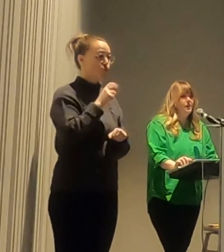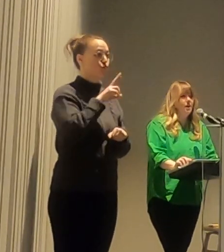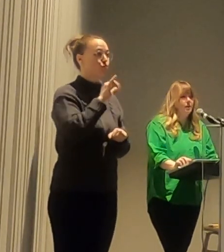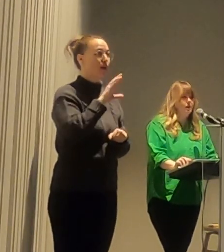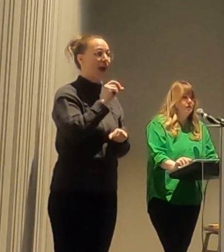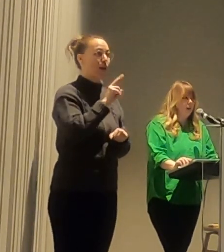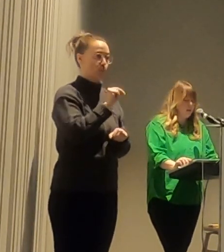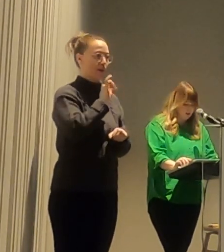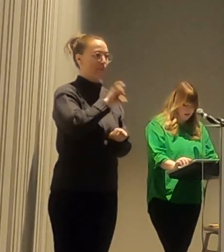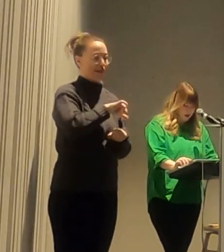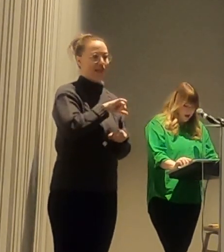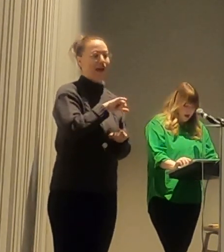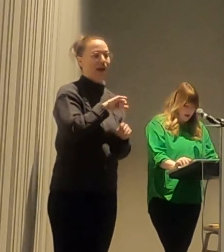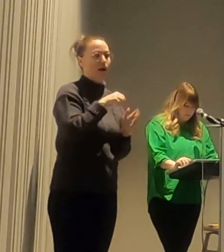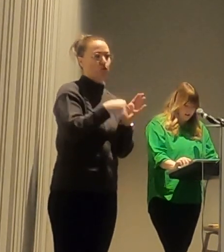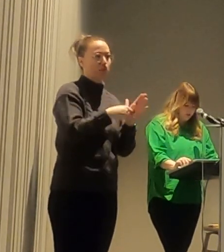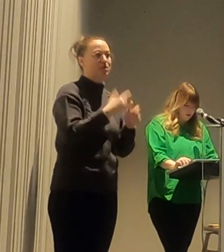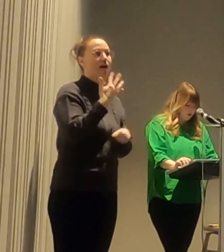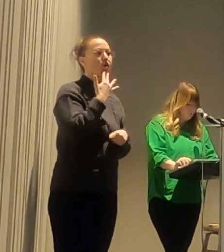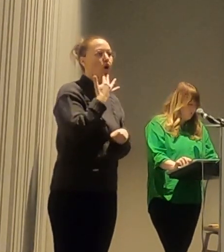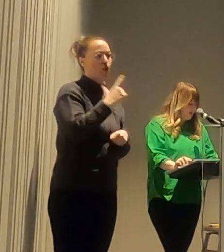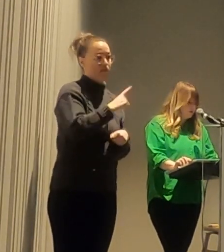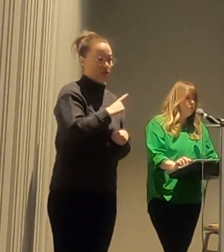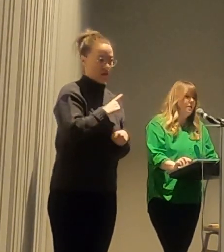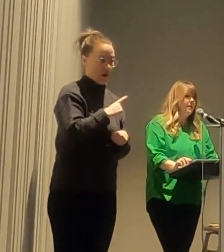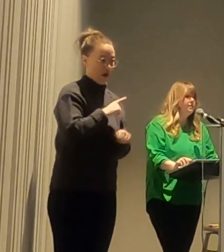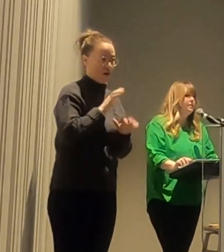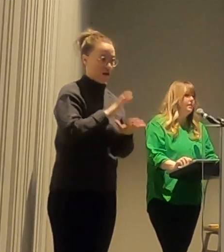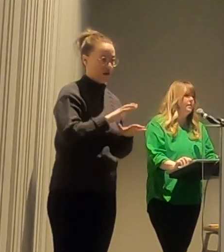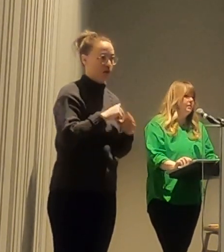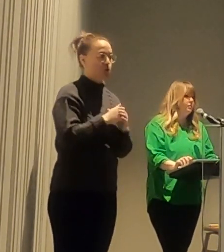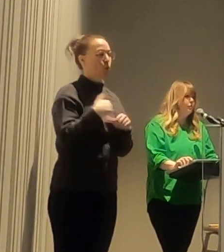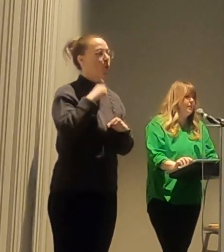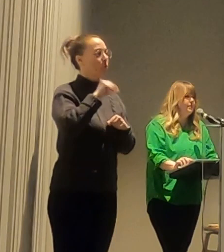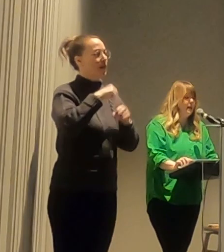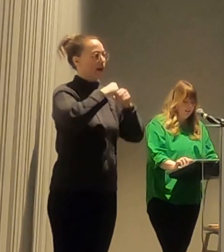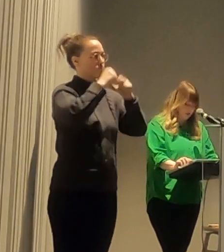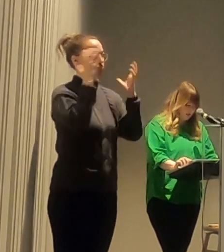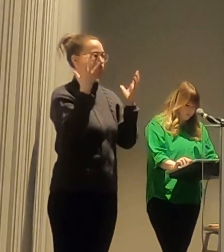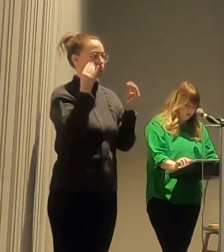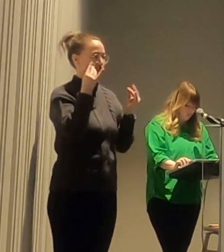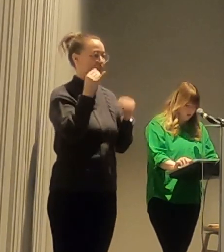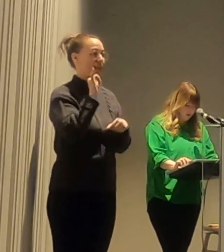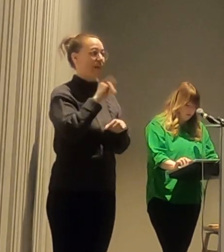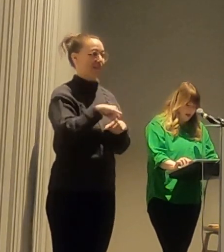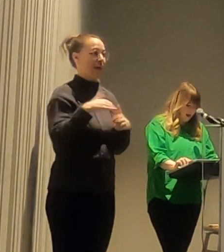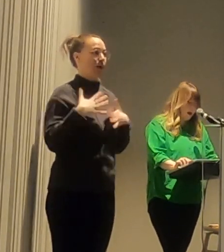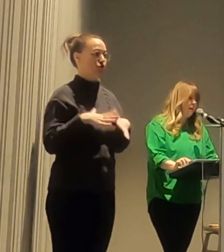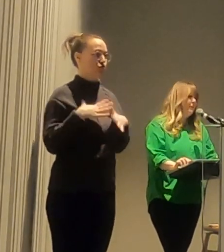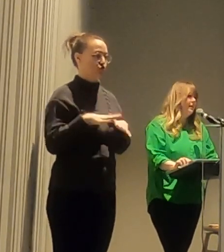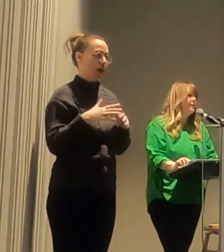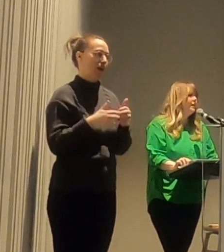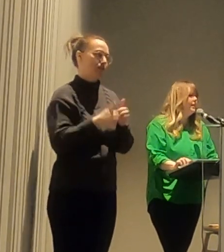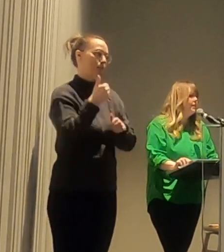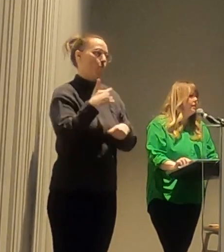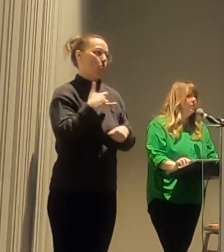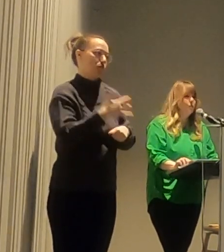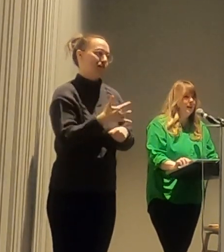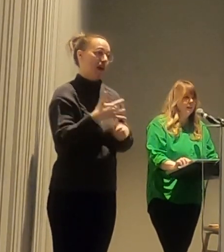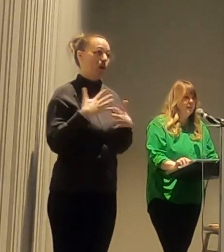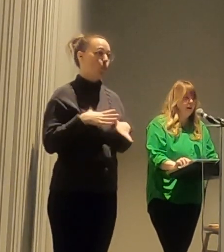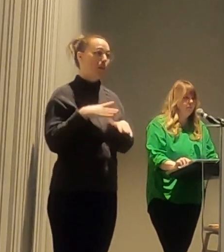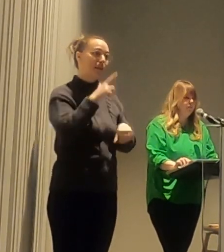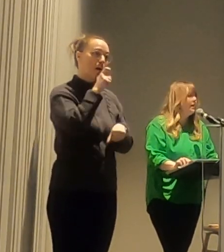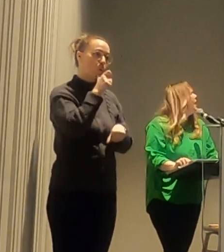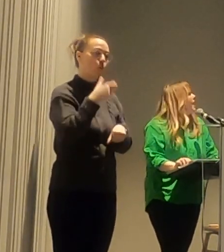about, is the color of luck. And so we can surmise that this dress likely would have been worn by a high-ranking lady on